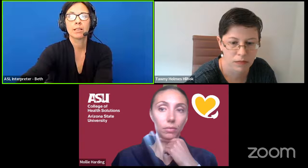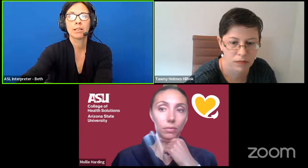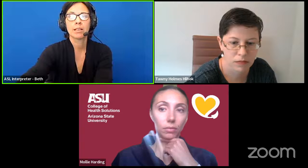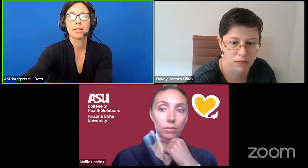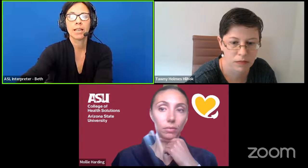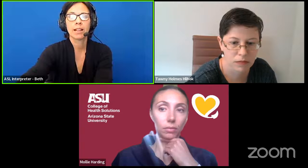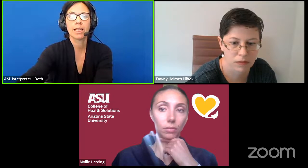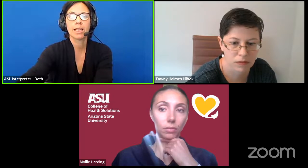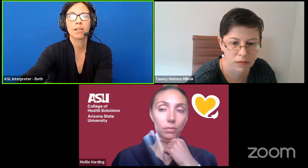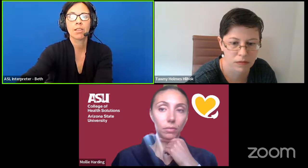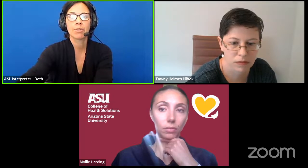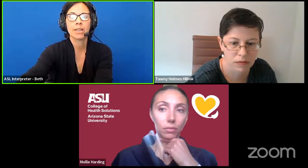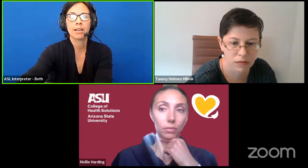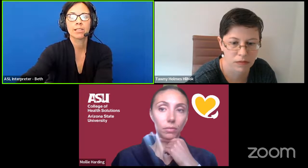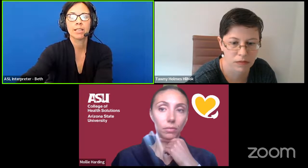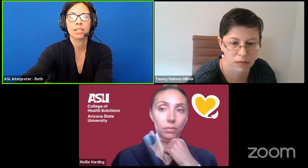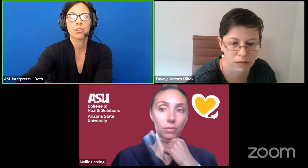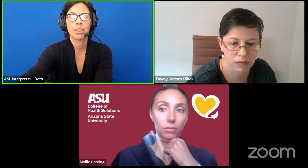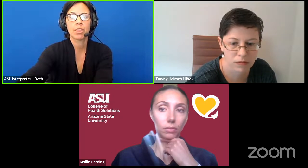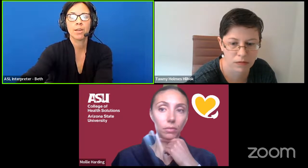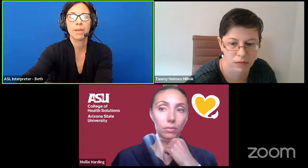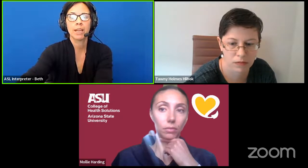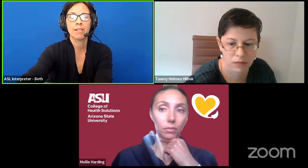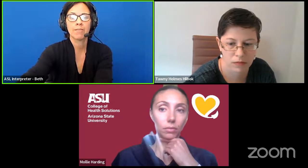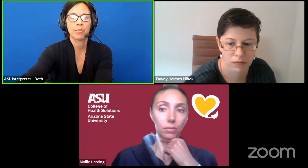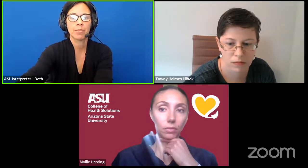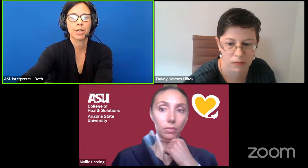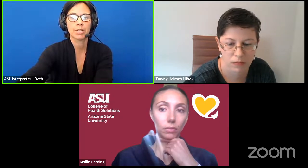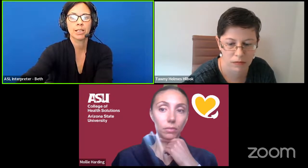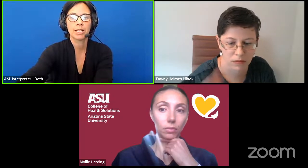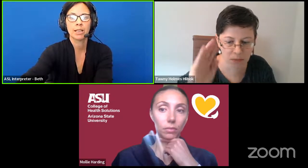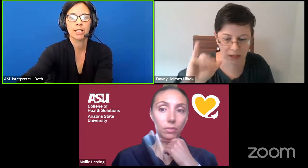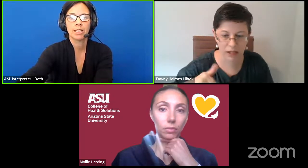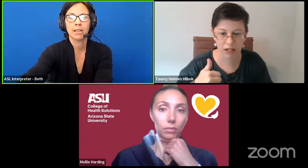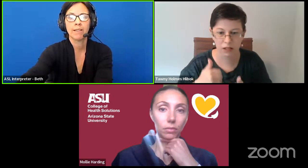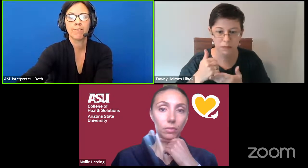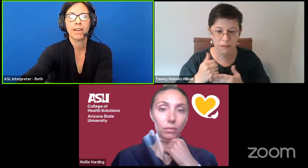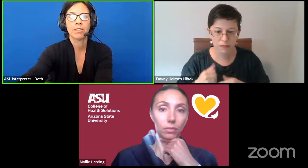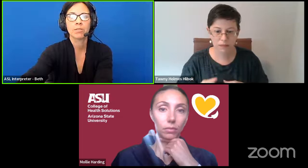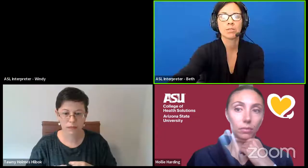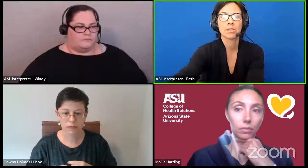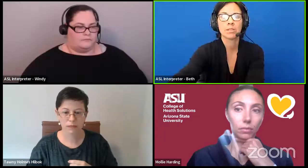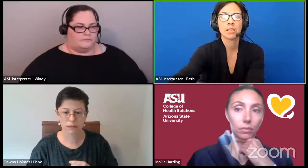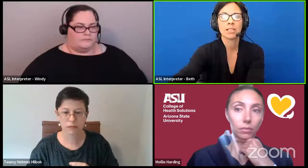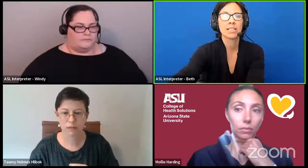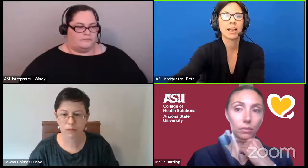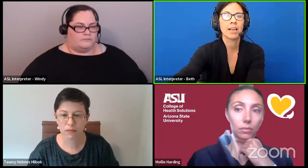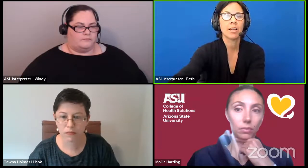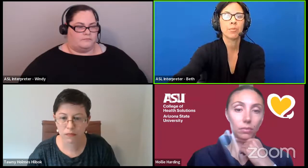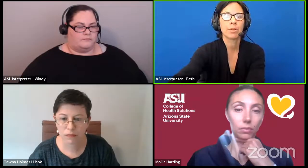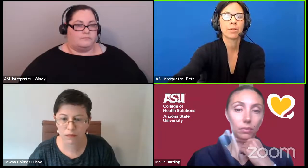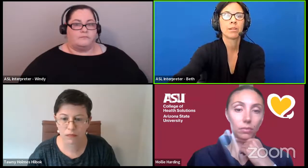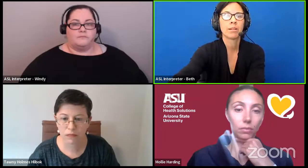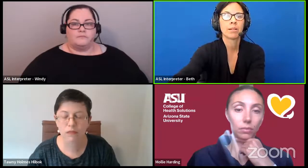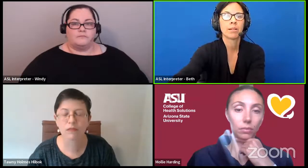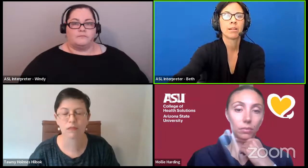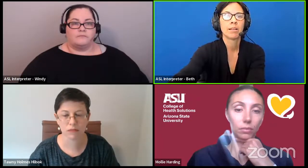by clicking on the 3 dots on each thumbnail of the person and find those. Does that